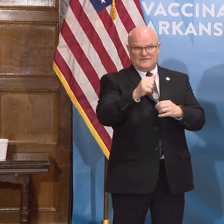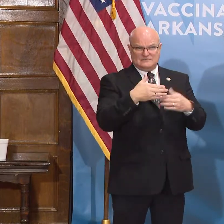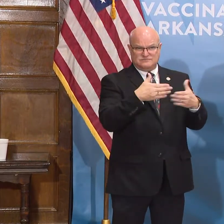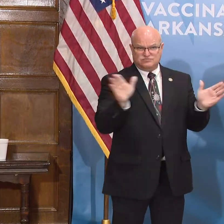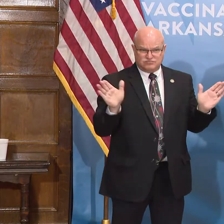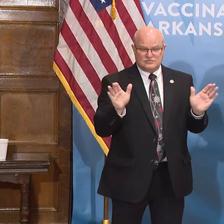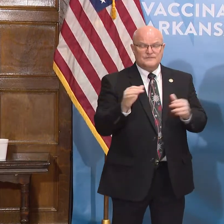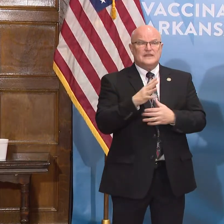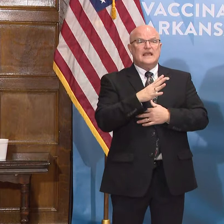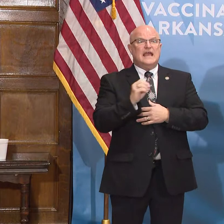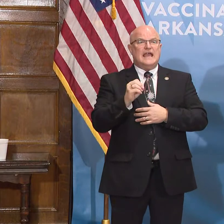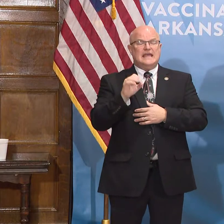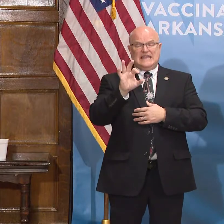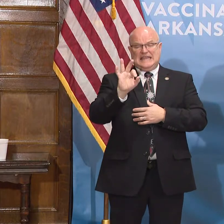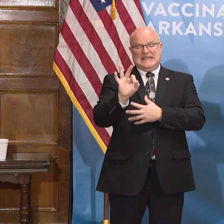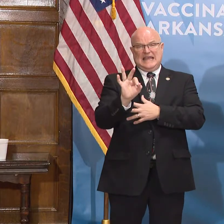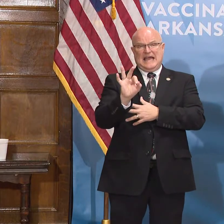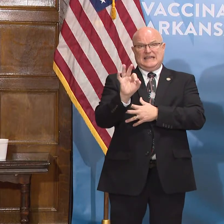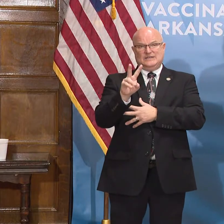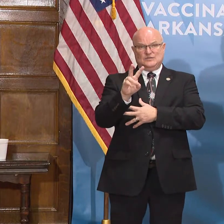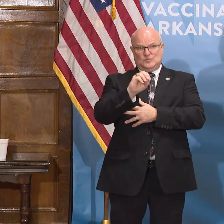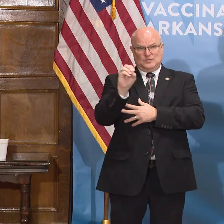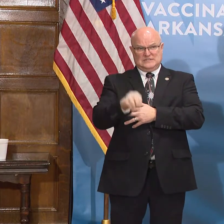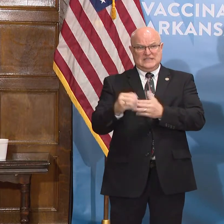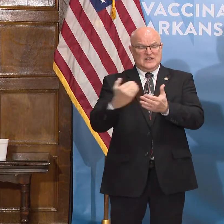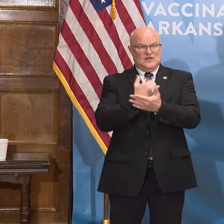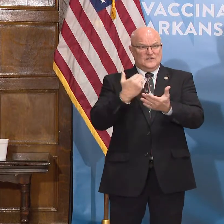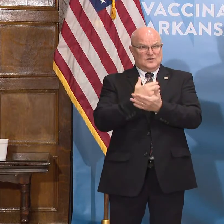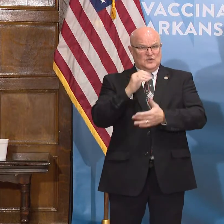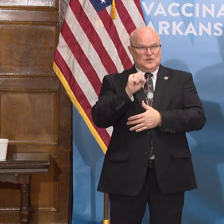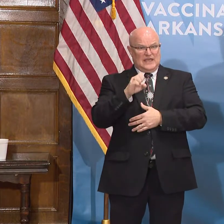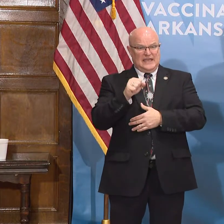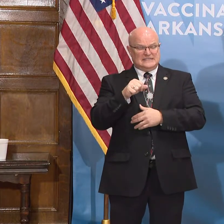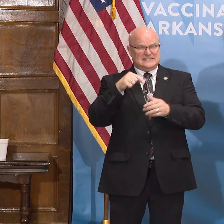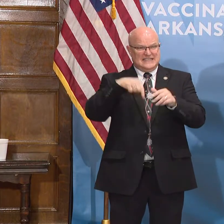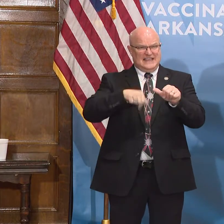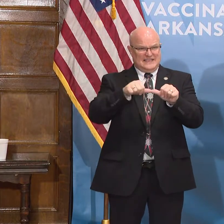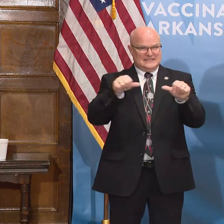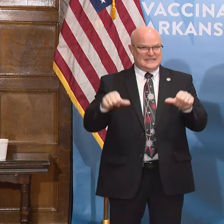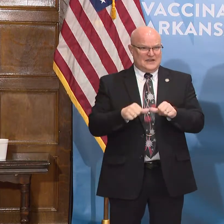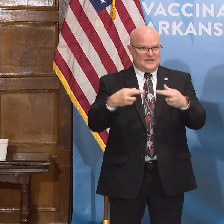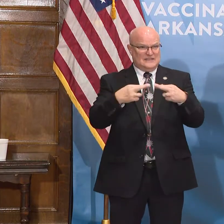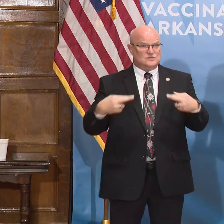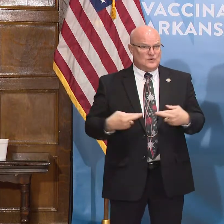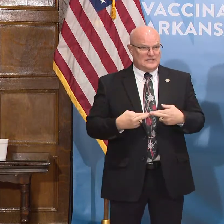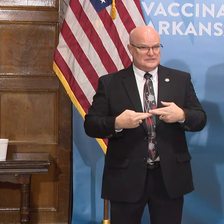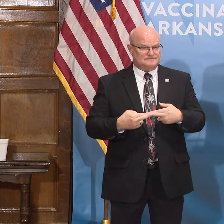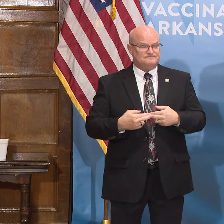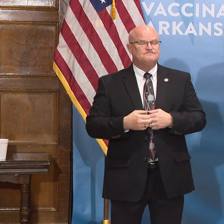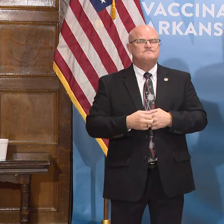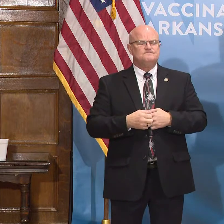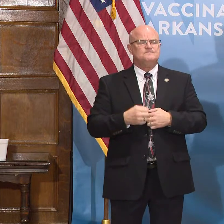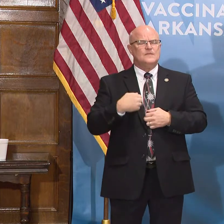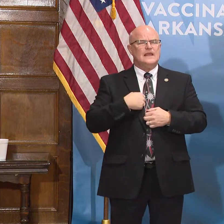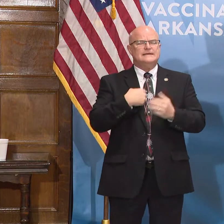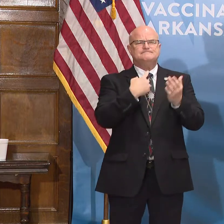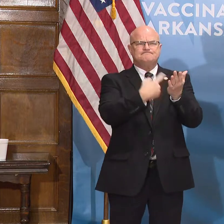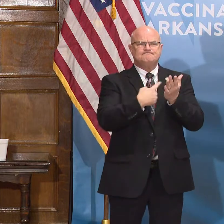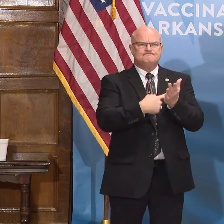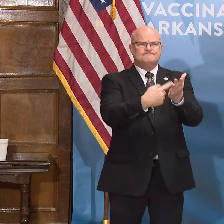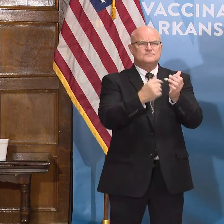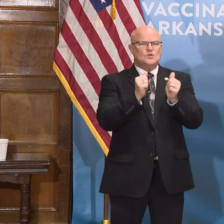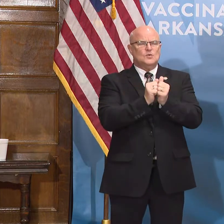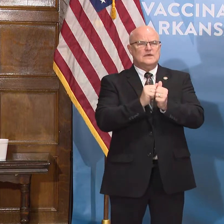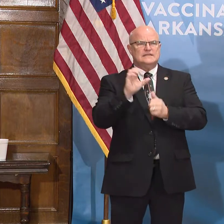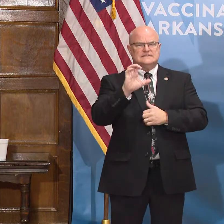caseload, and it is at 92% of new cases being of the variant Omicron. I spoke with the CDC and the